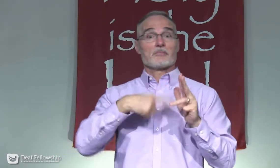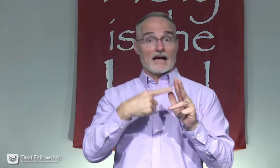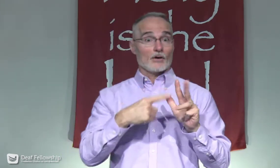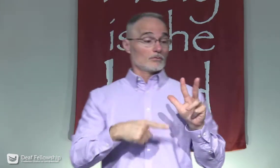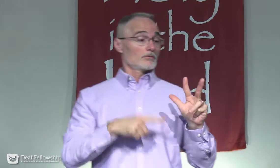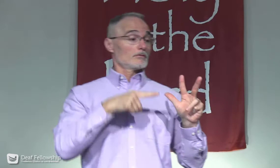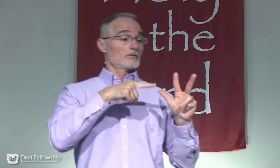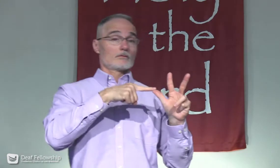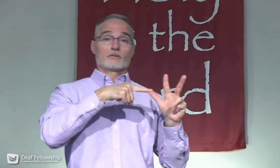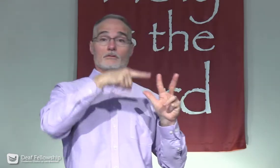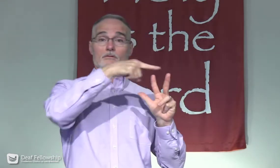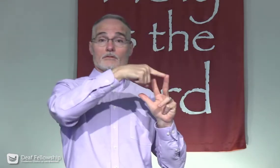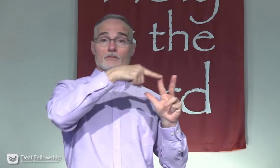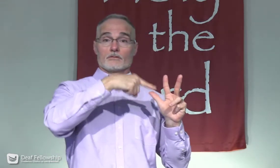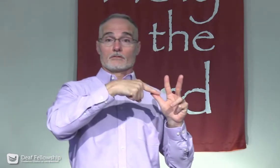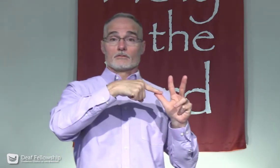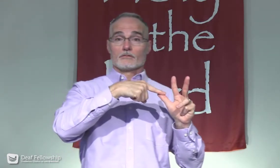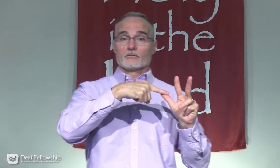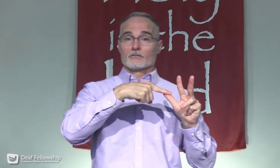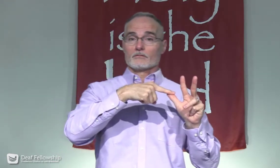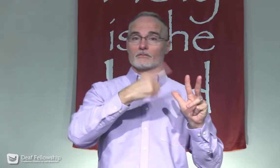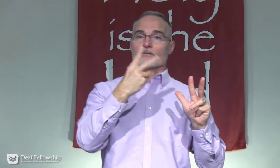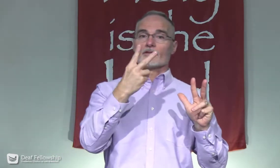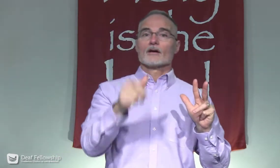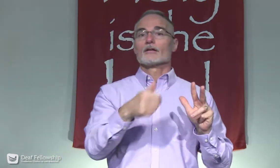this passage is about the other two